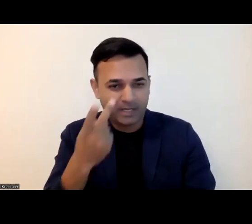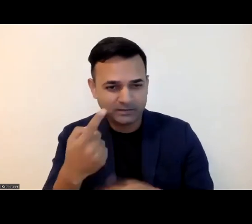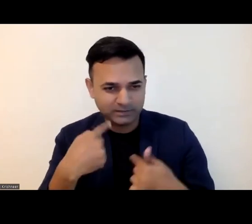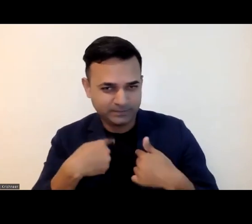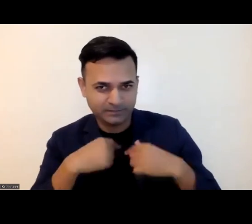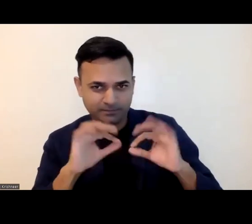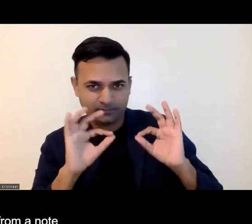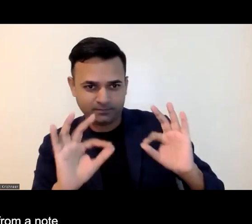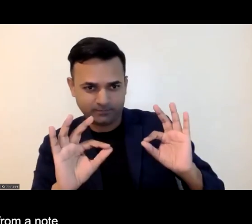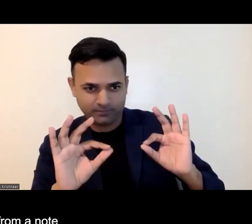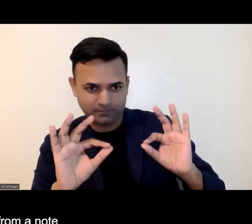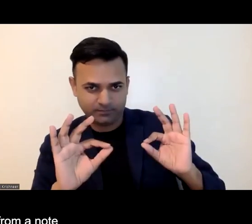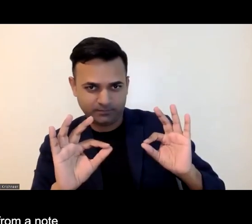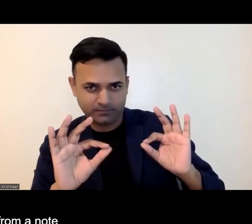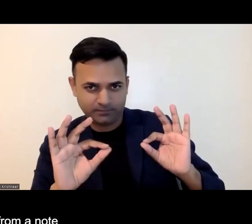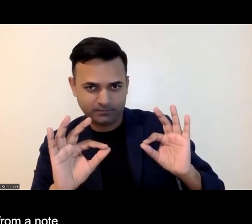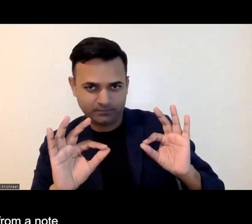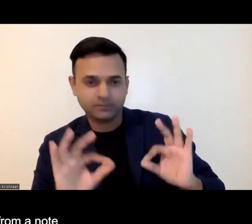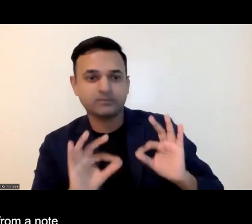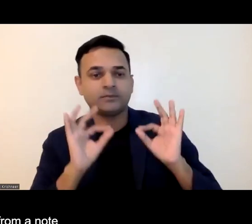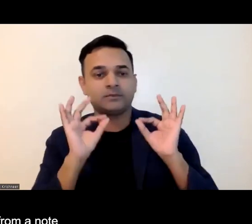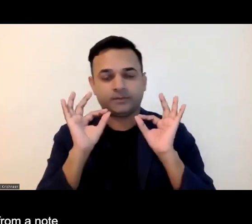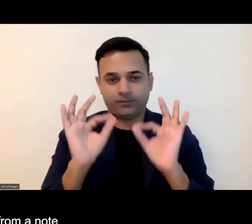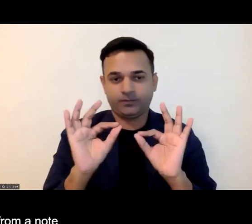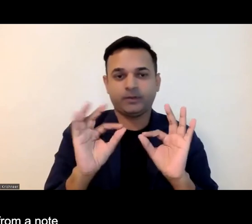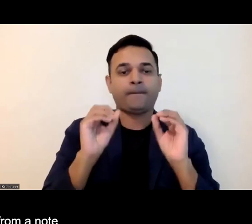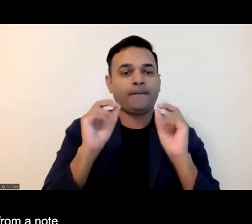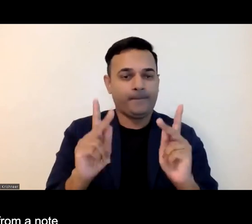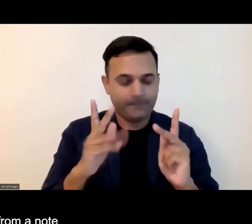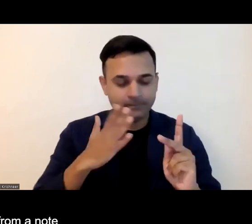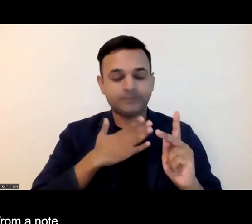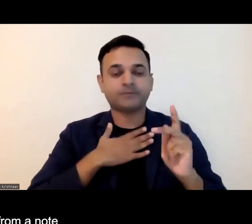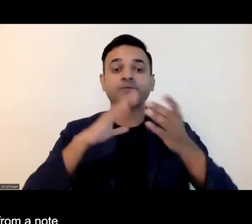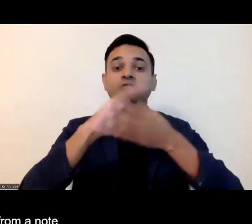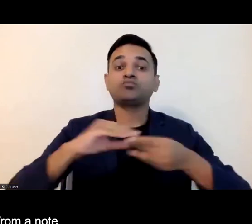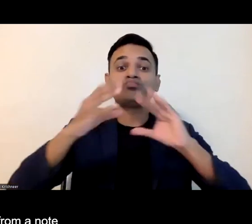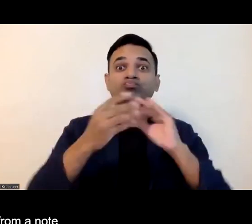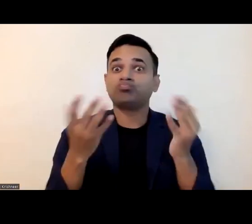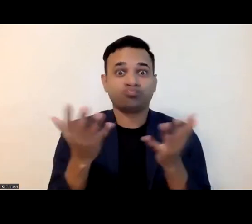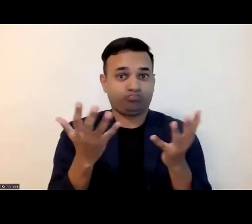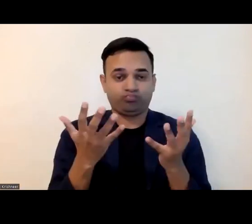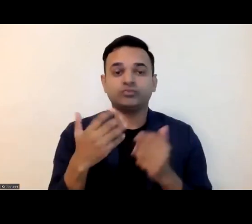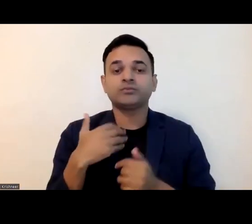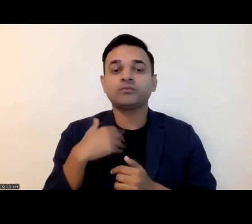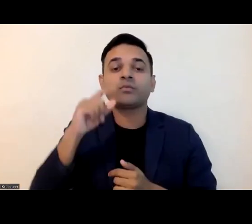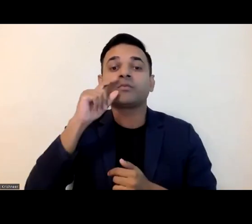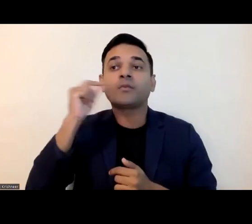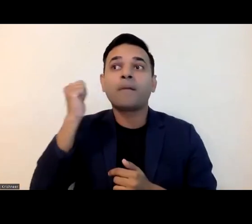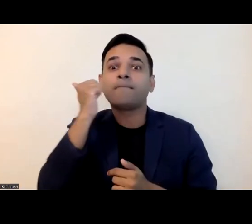disability. I learned about this from a note of my mother written.